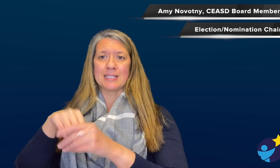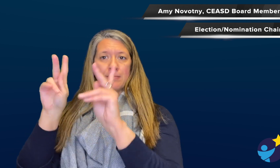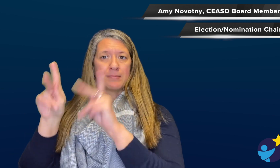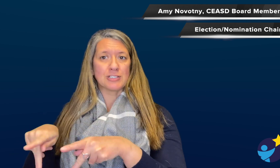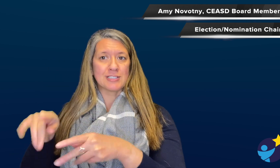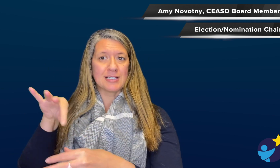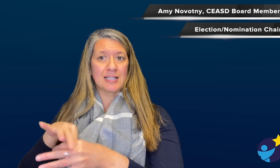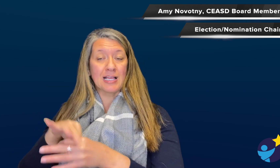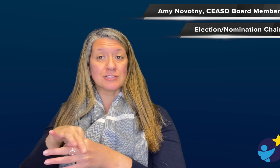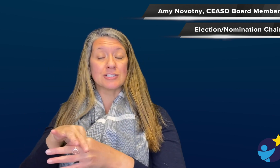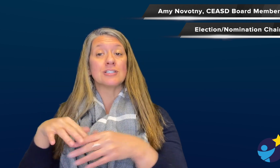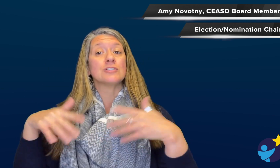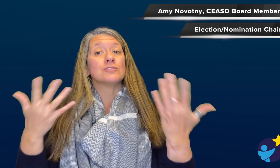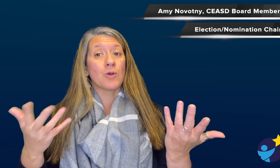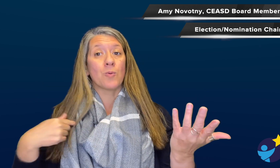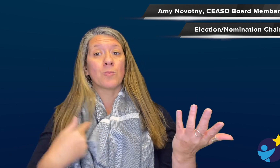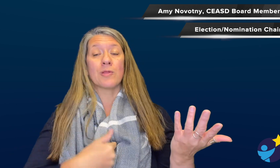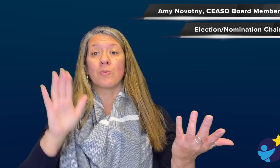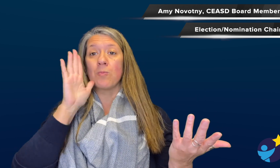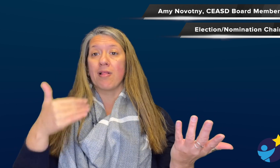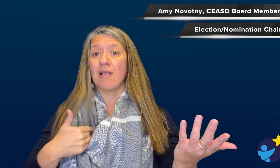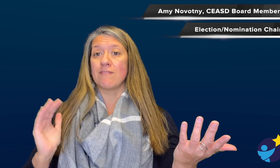conference or be held virtually this spring?